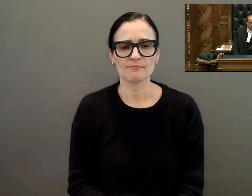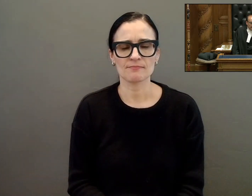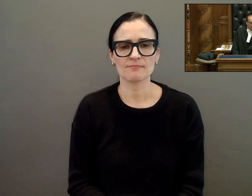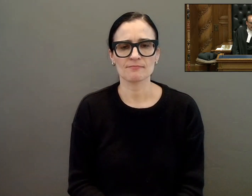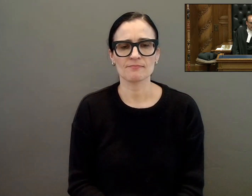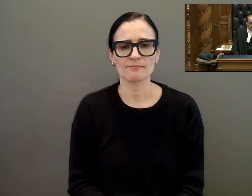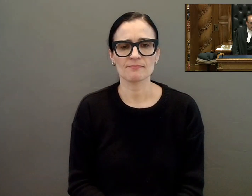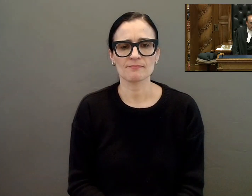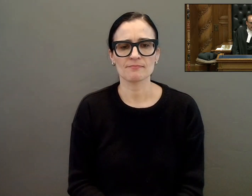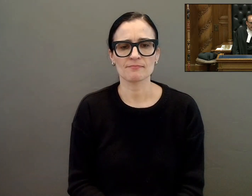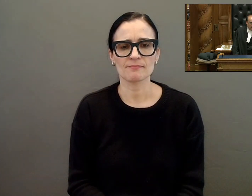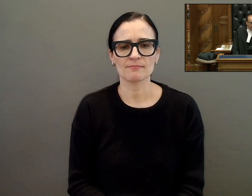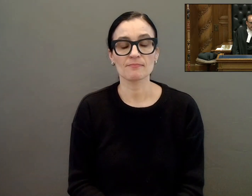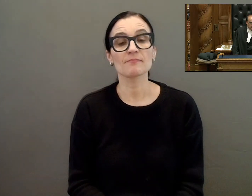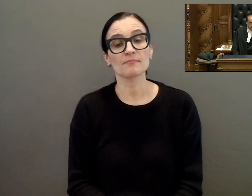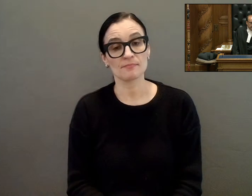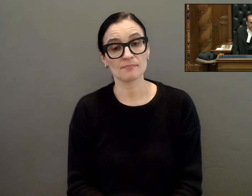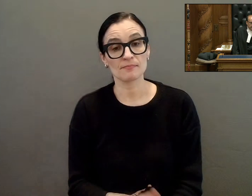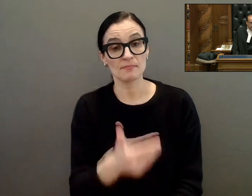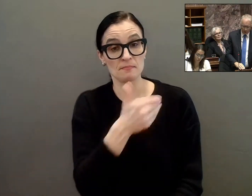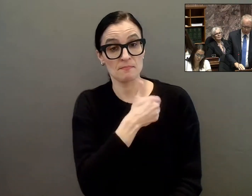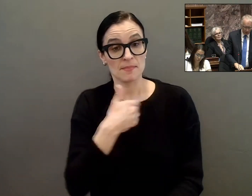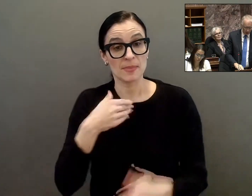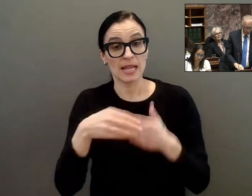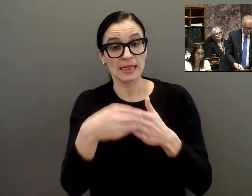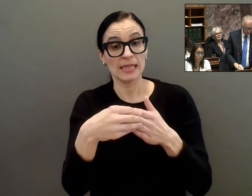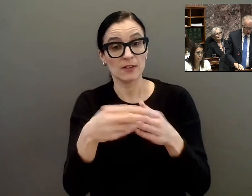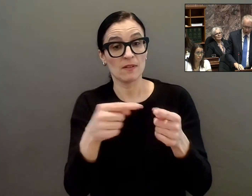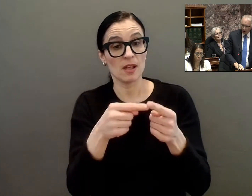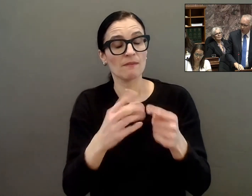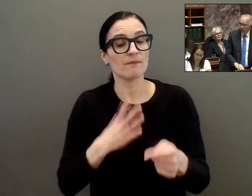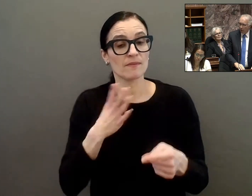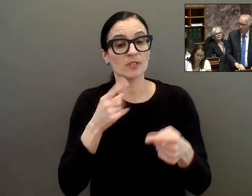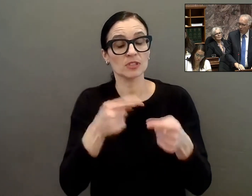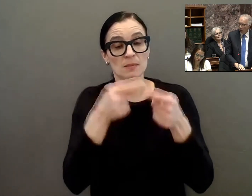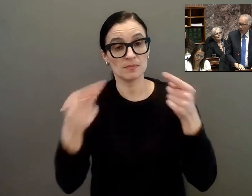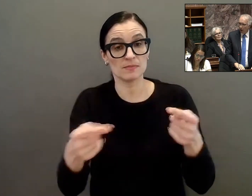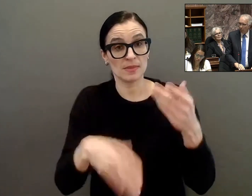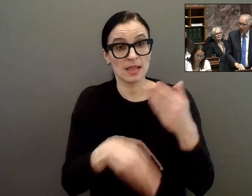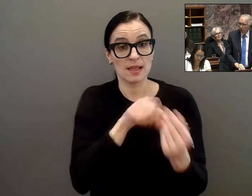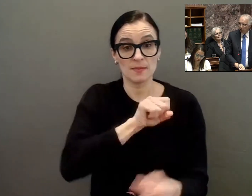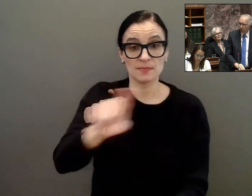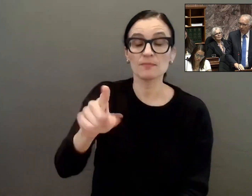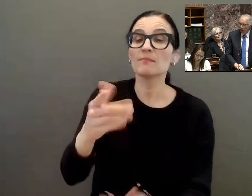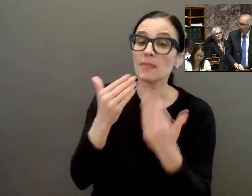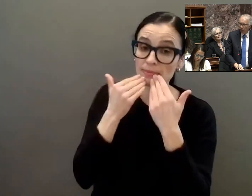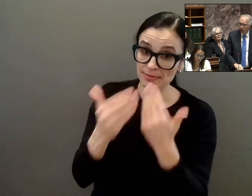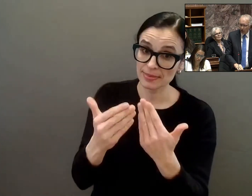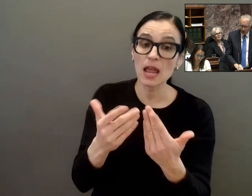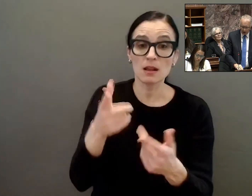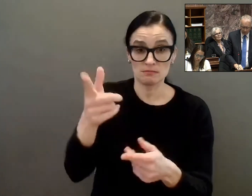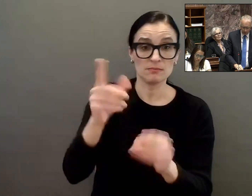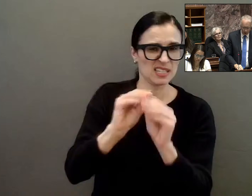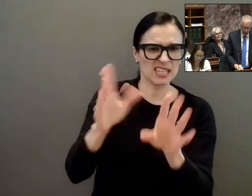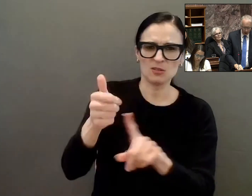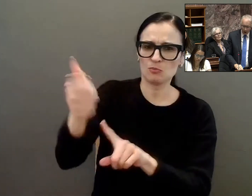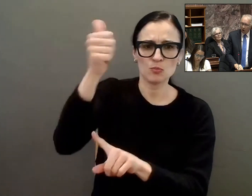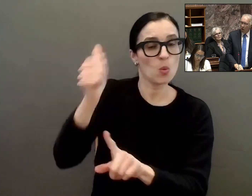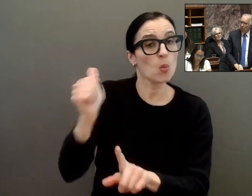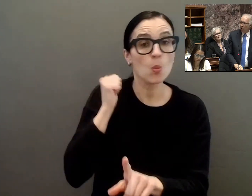Leader of the Official Opposition, supplemental. Thank you, Mr. Speaker. Well, it's pretty clear the Premier will not apologize to parents that he called